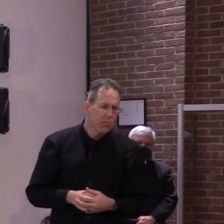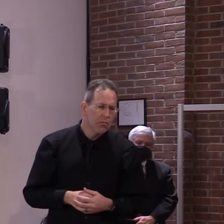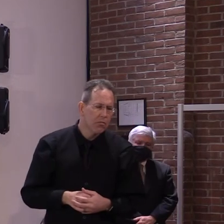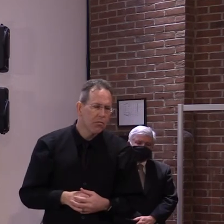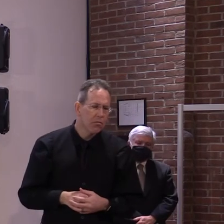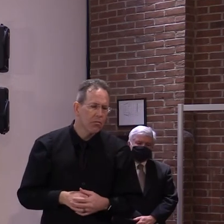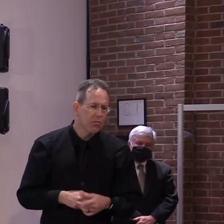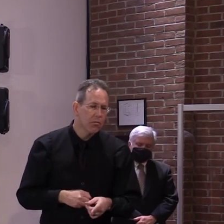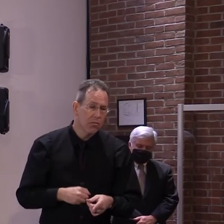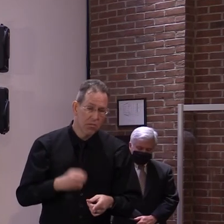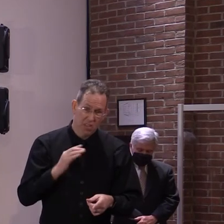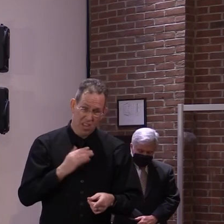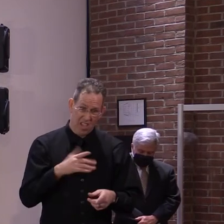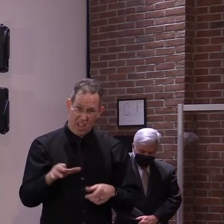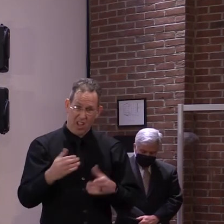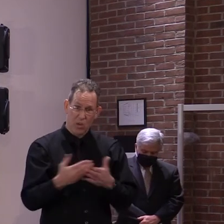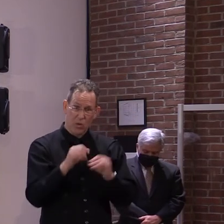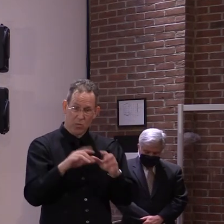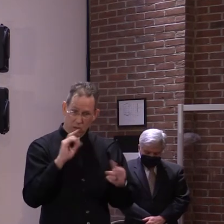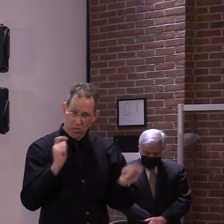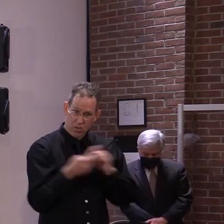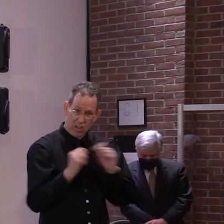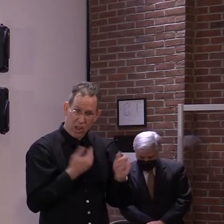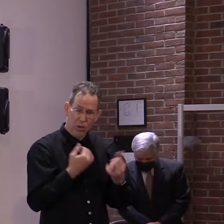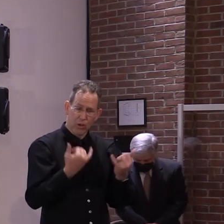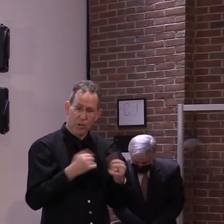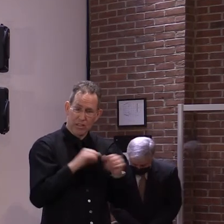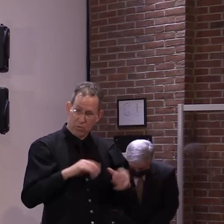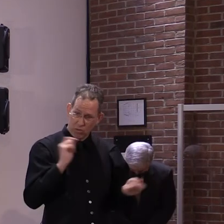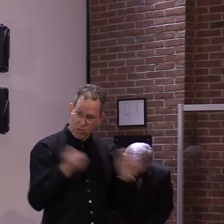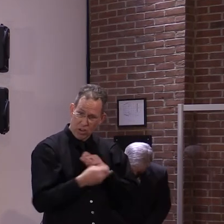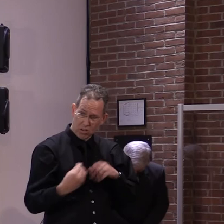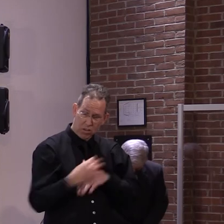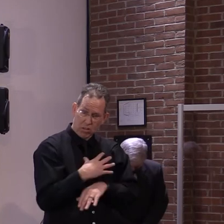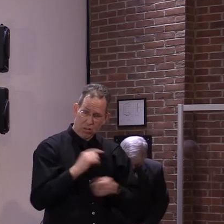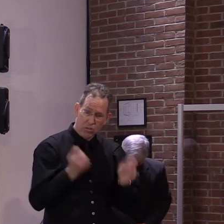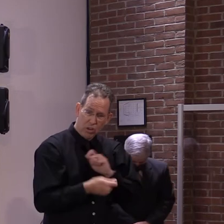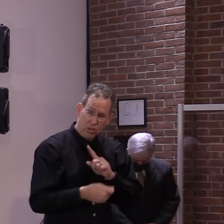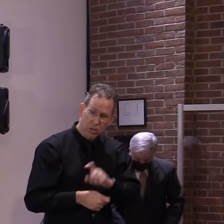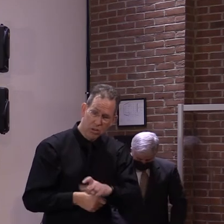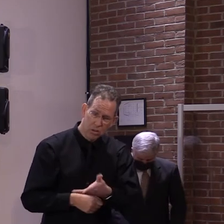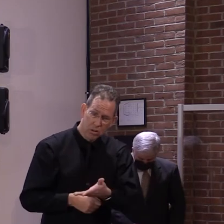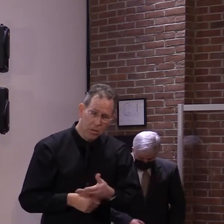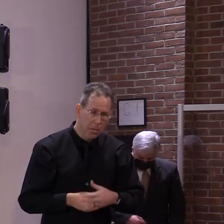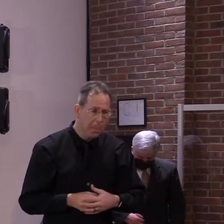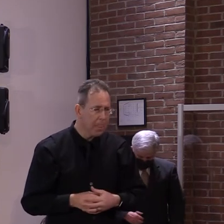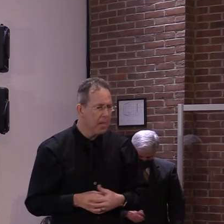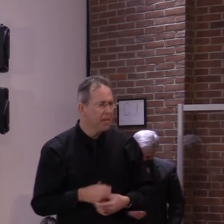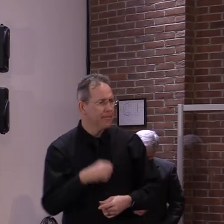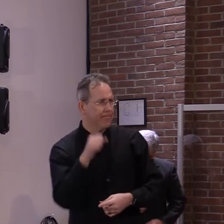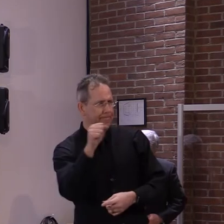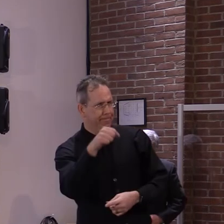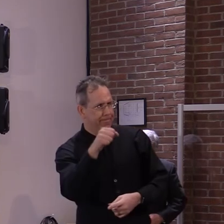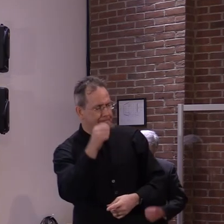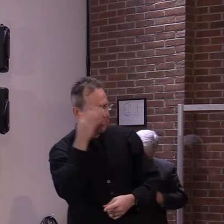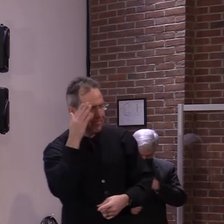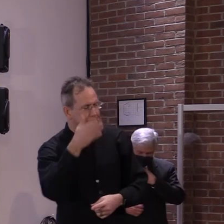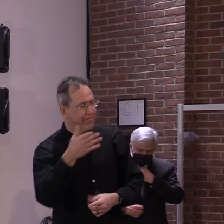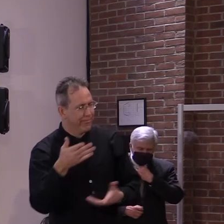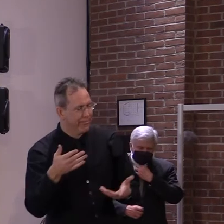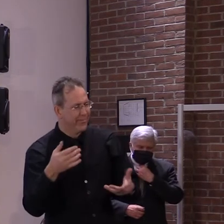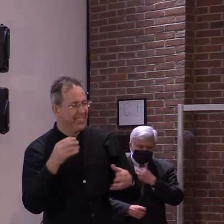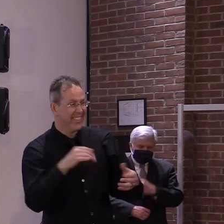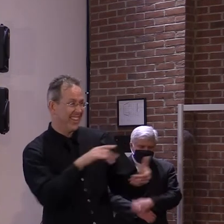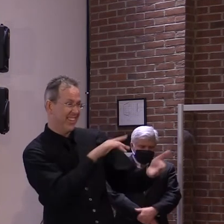yes i think you know that is that is sort of the overarching uh conclusion one could draw from the waiting study um